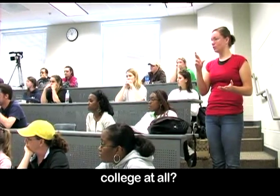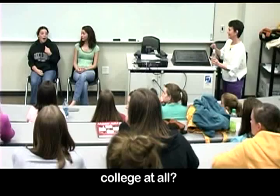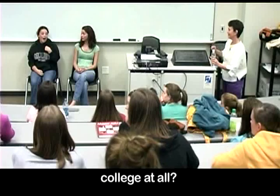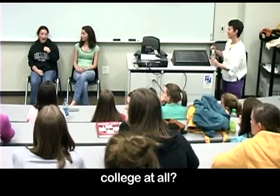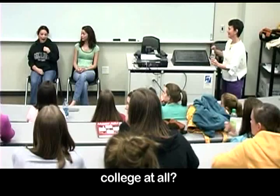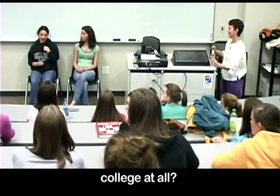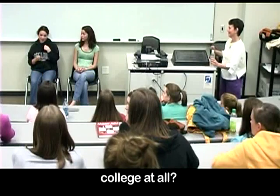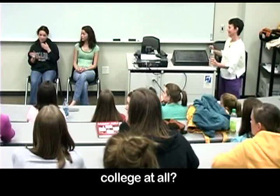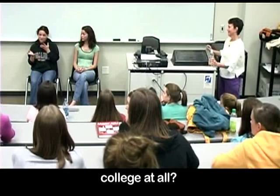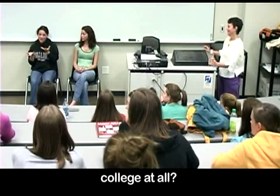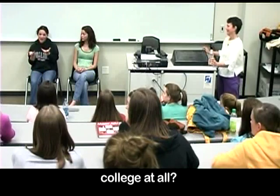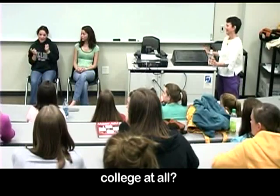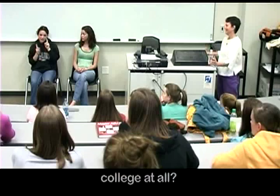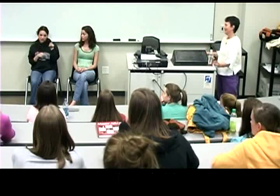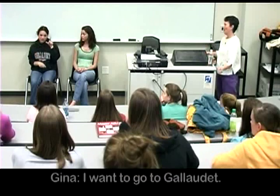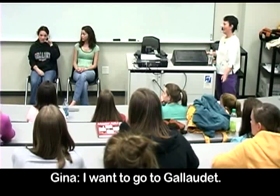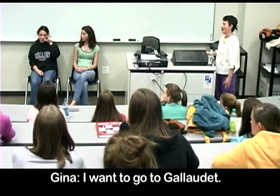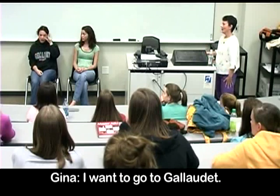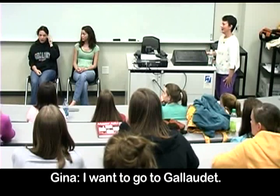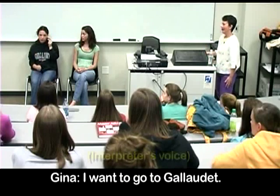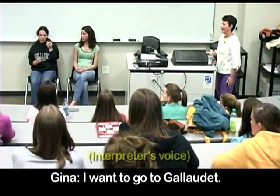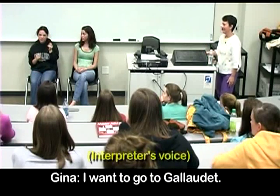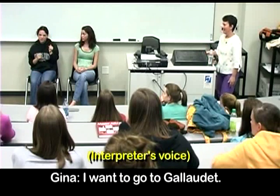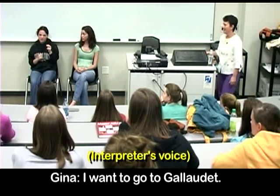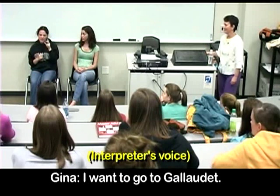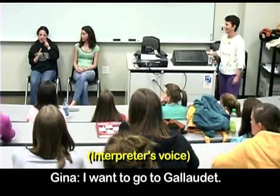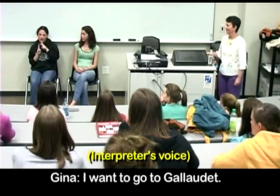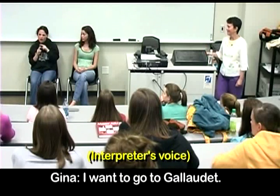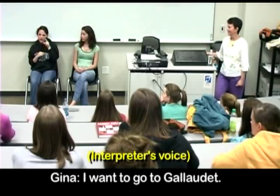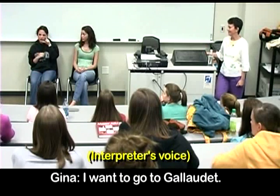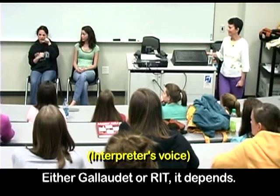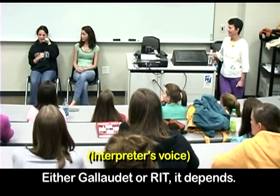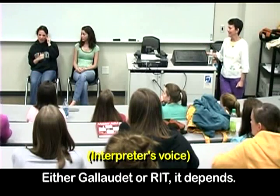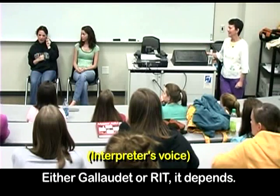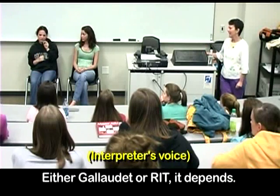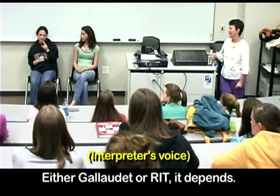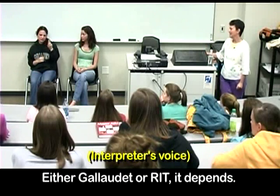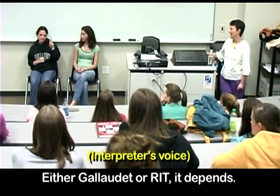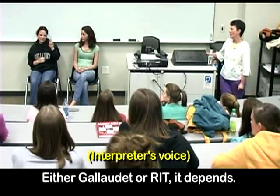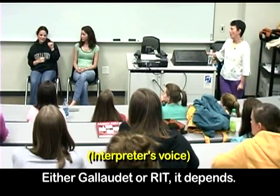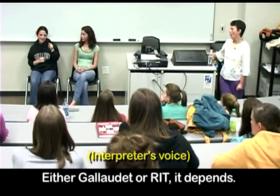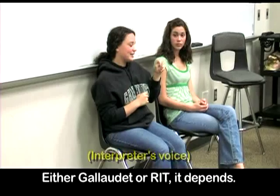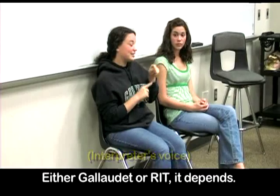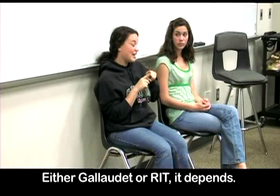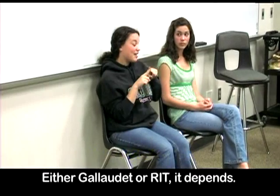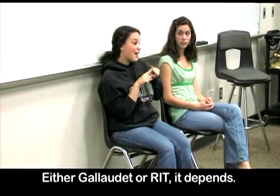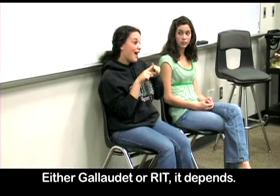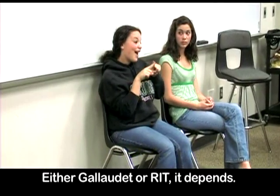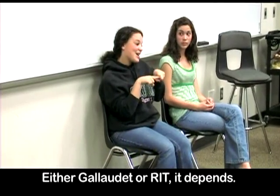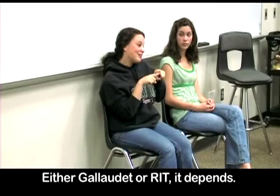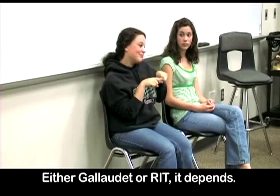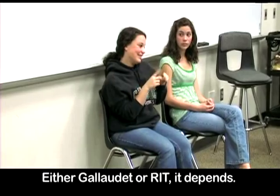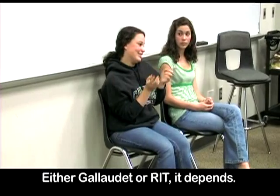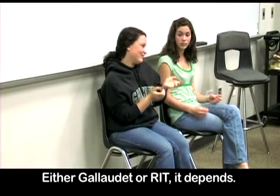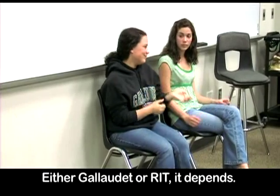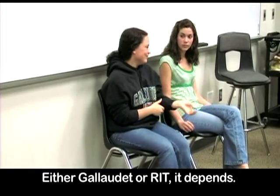all? I want to go to Gallaudet. Either Gallaudet or RIT, it depends. It